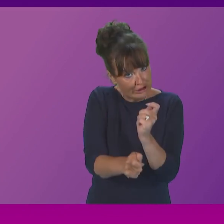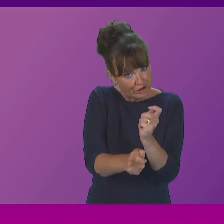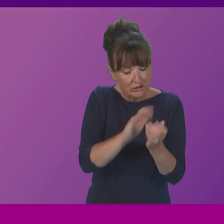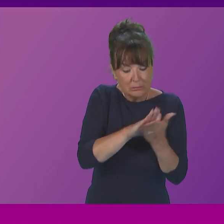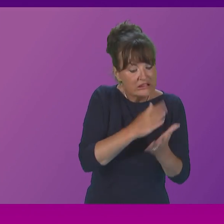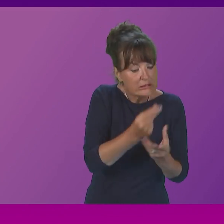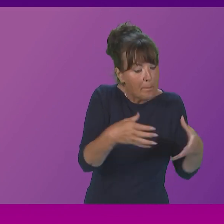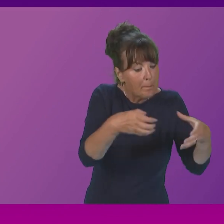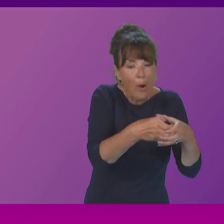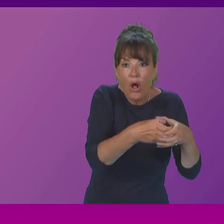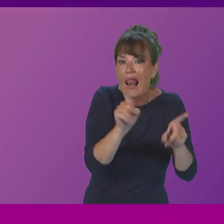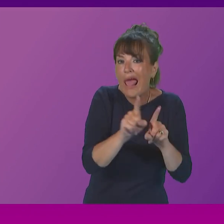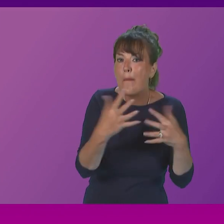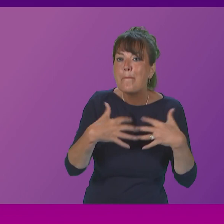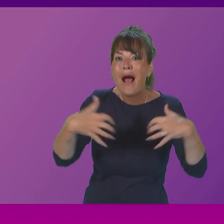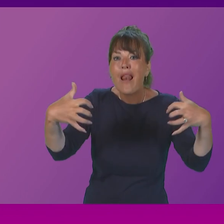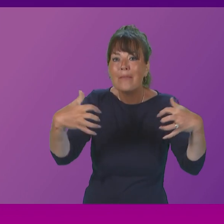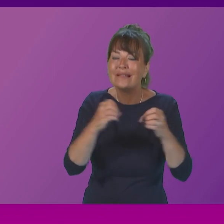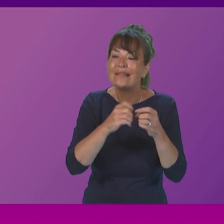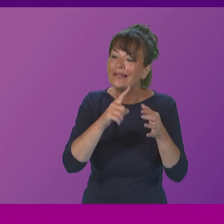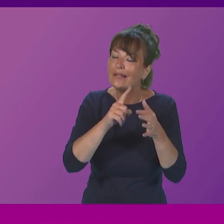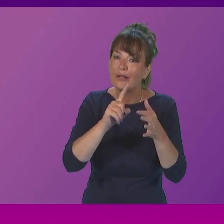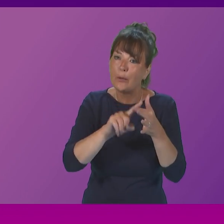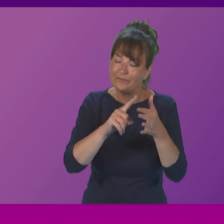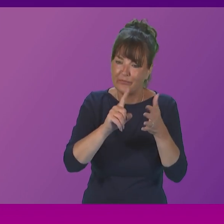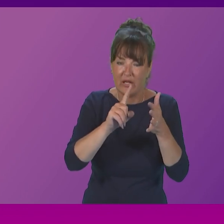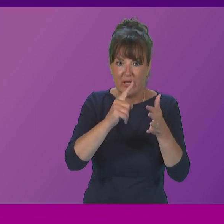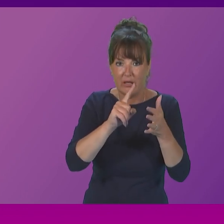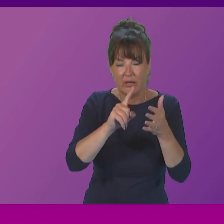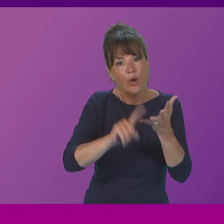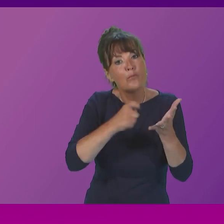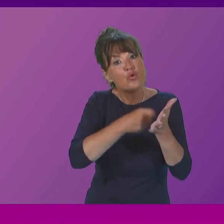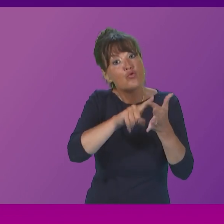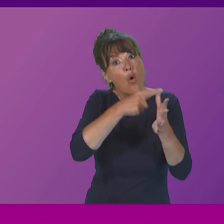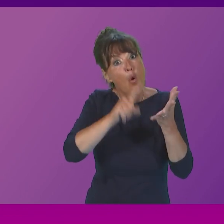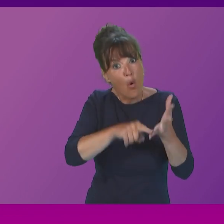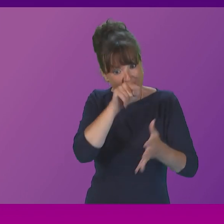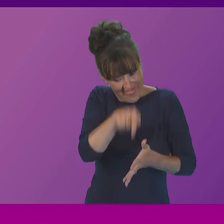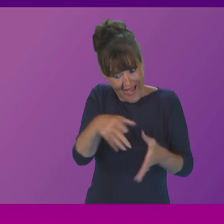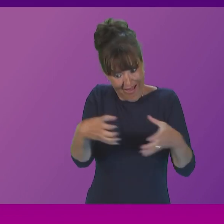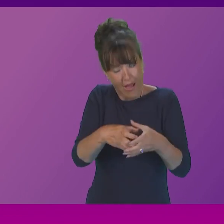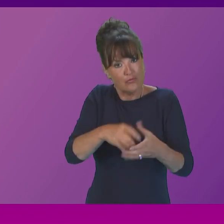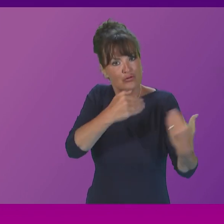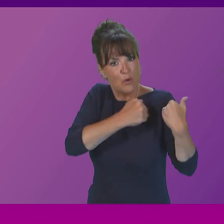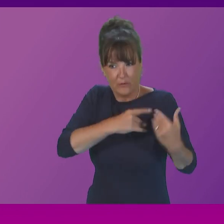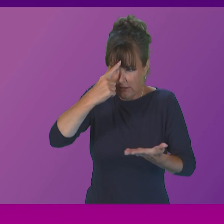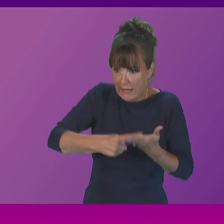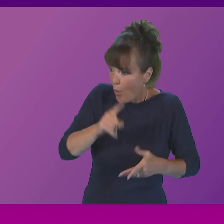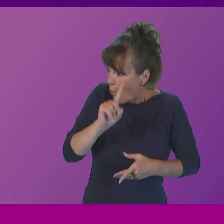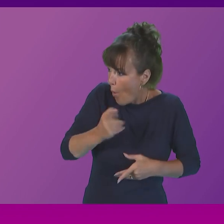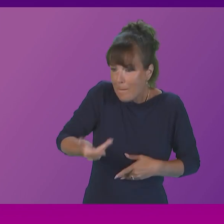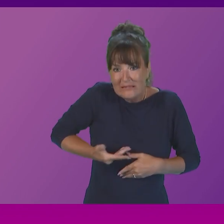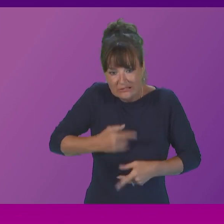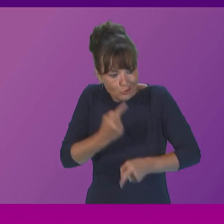and groups, such as the Parliamentary Bureau that I mentioned that decides the political activity that's taking place, and the Scottish